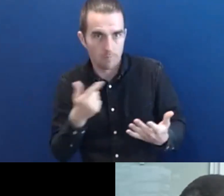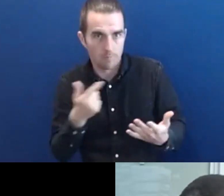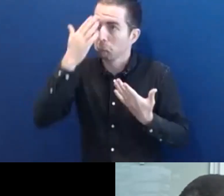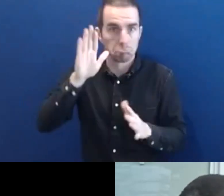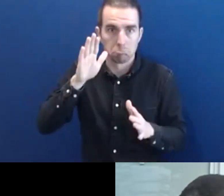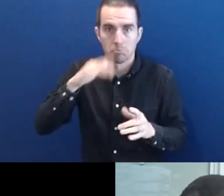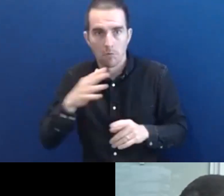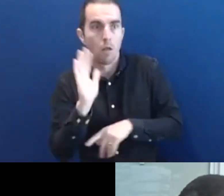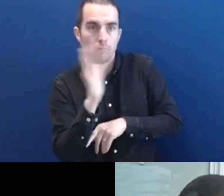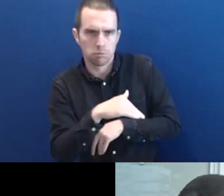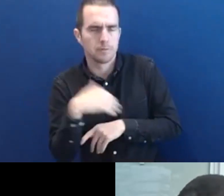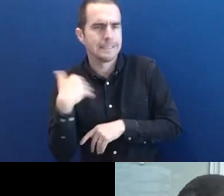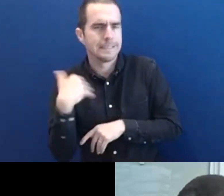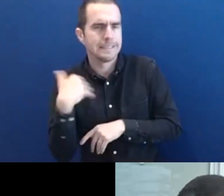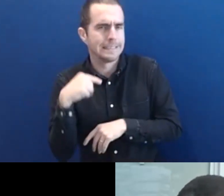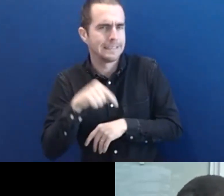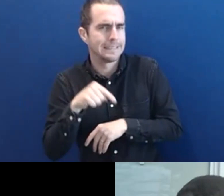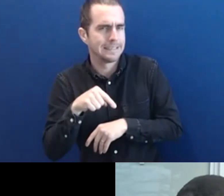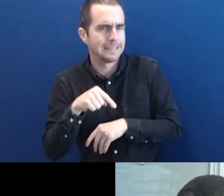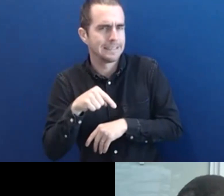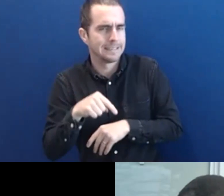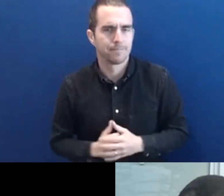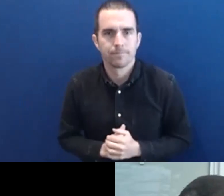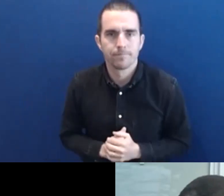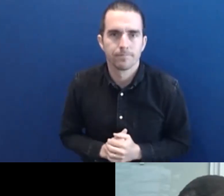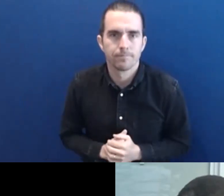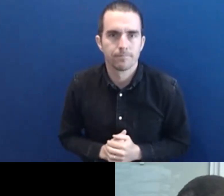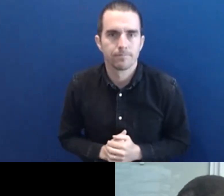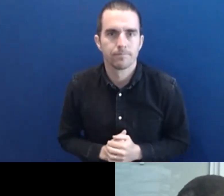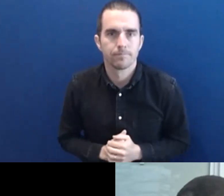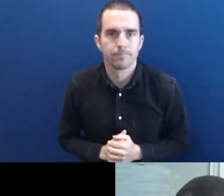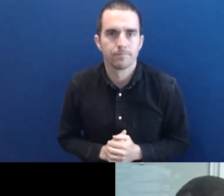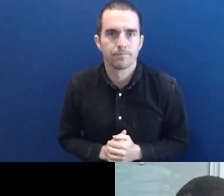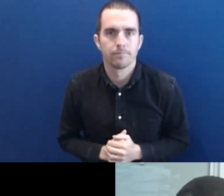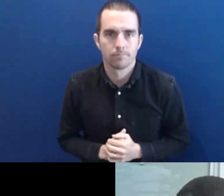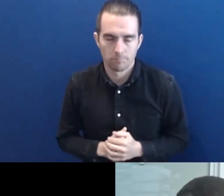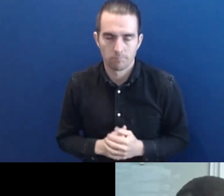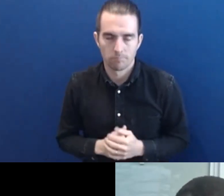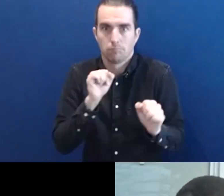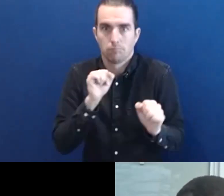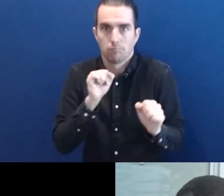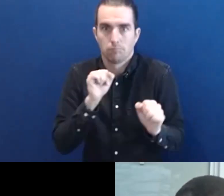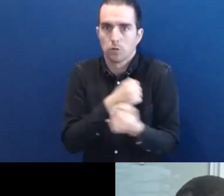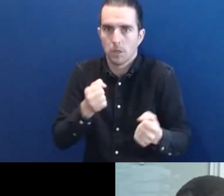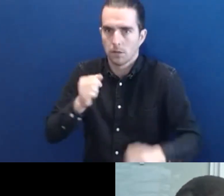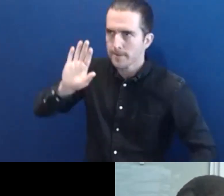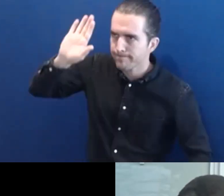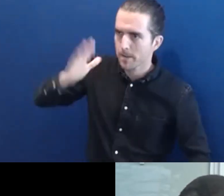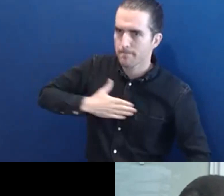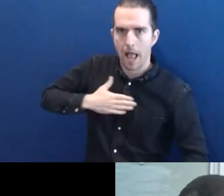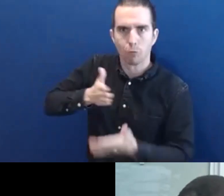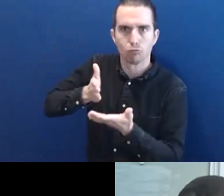their needs in the society. And also the problem, also one